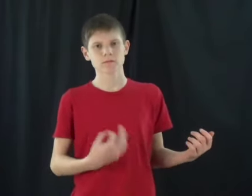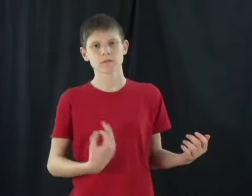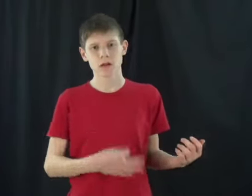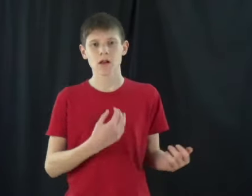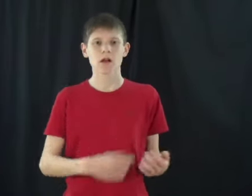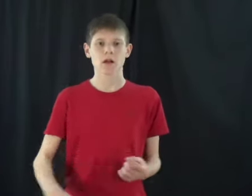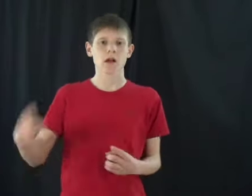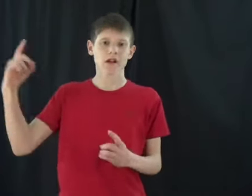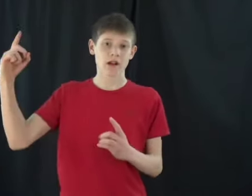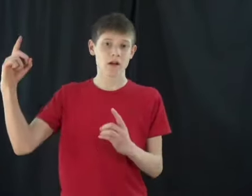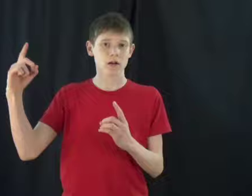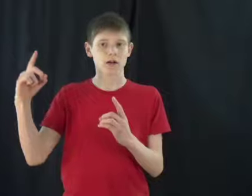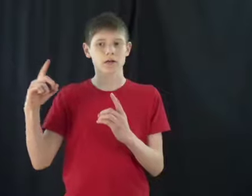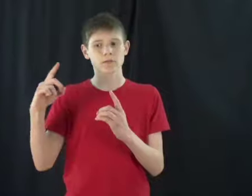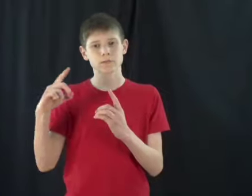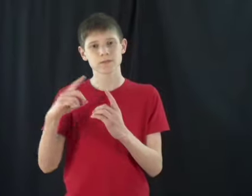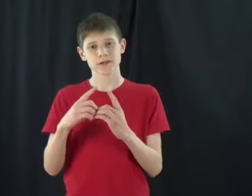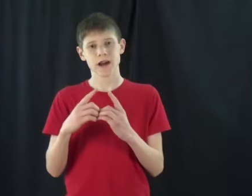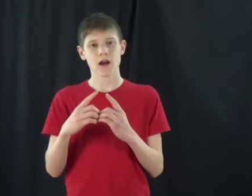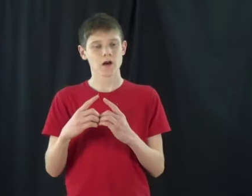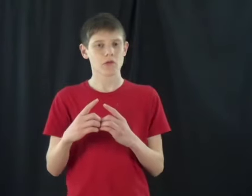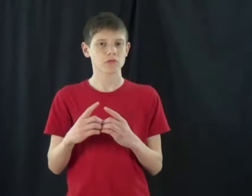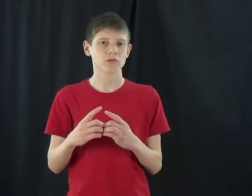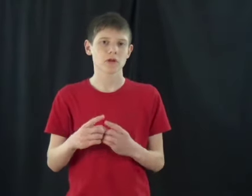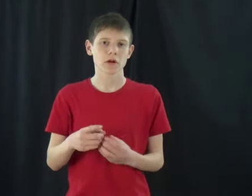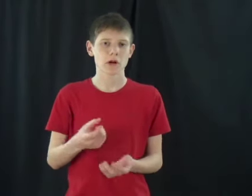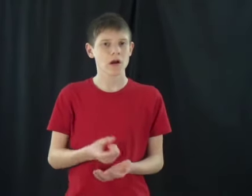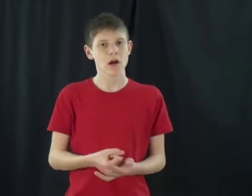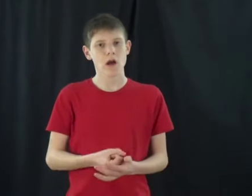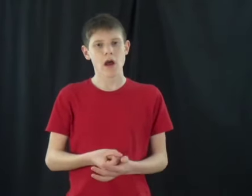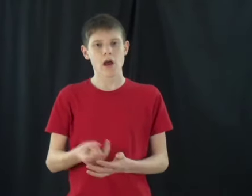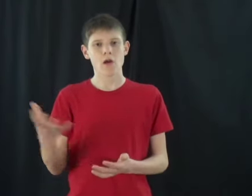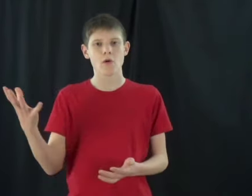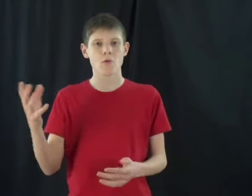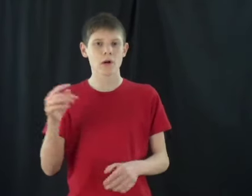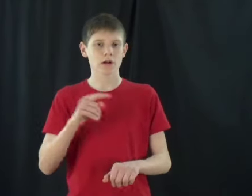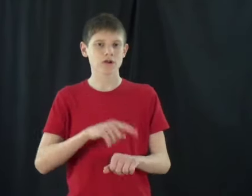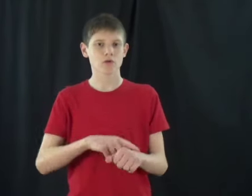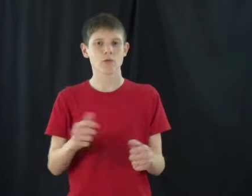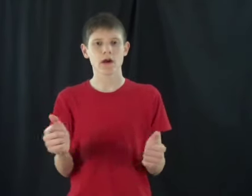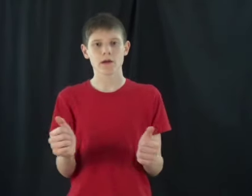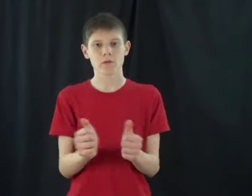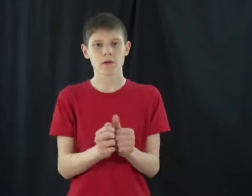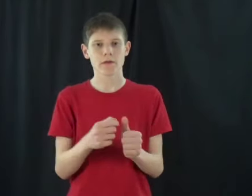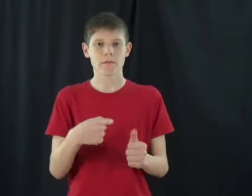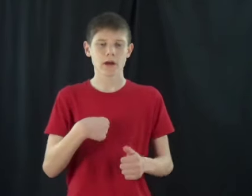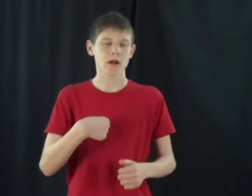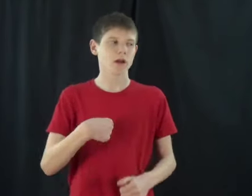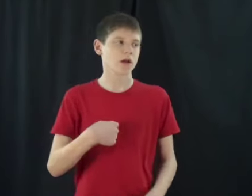Come down and waste away with me